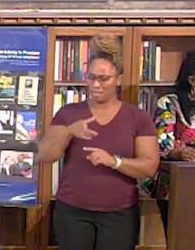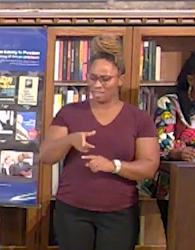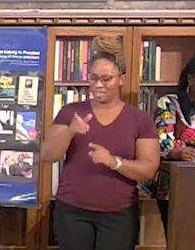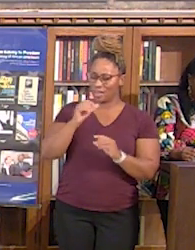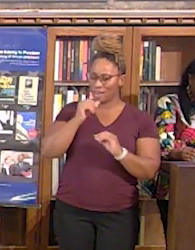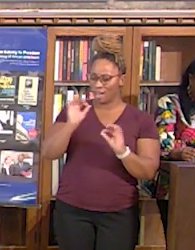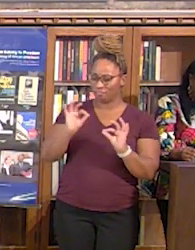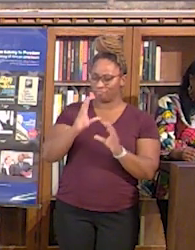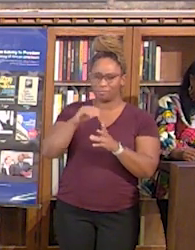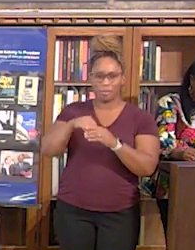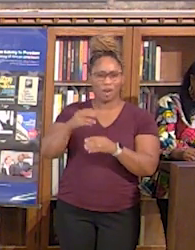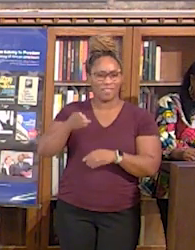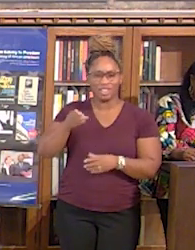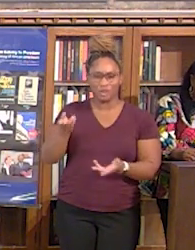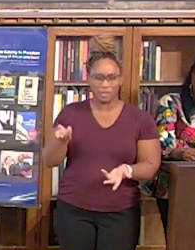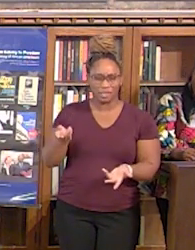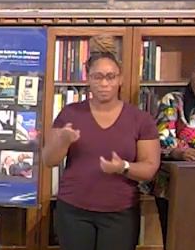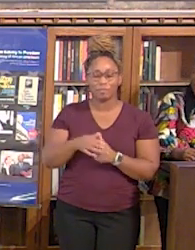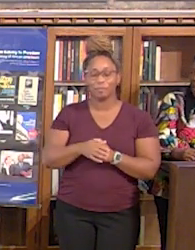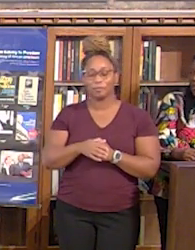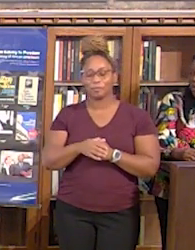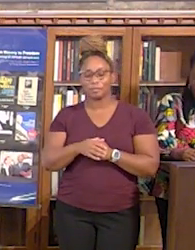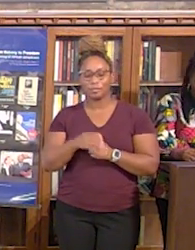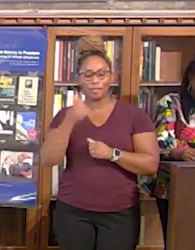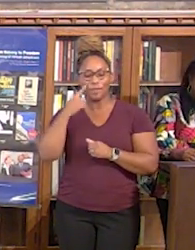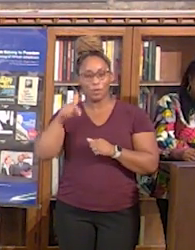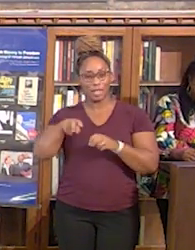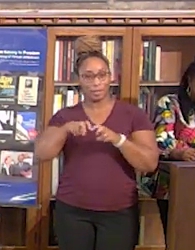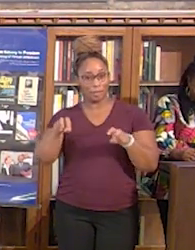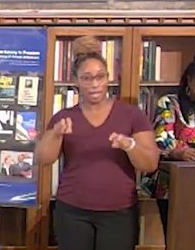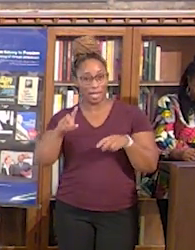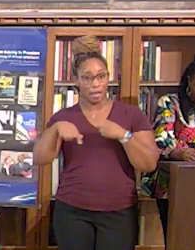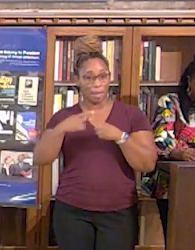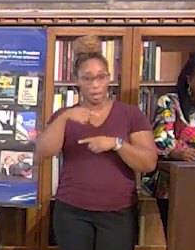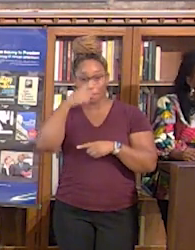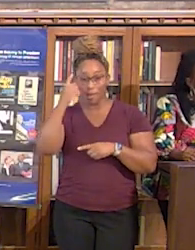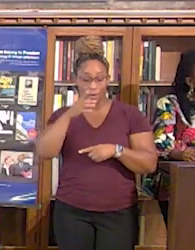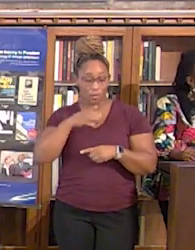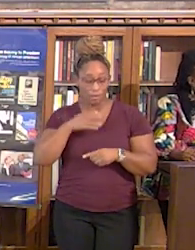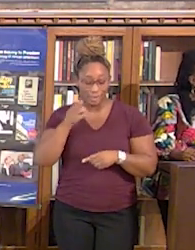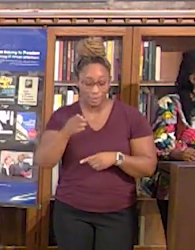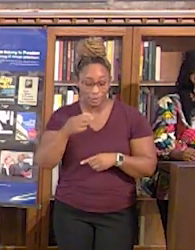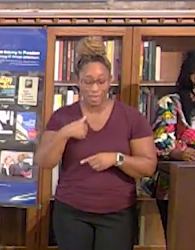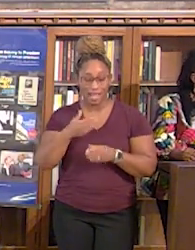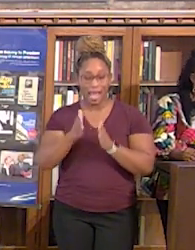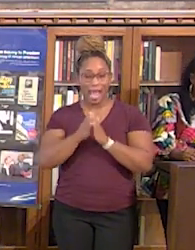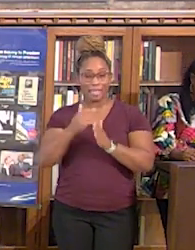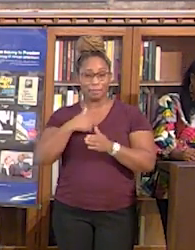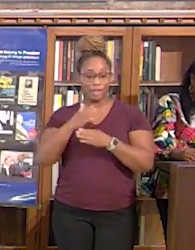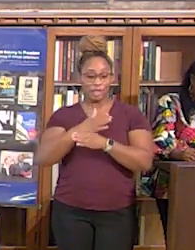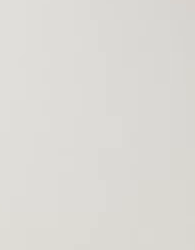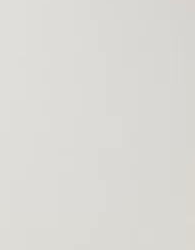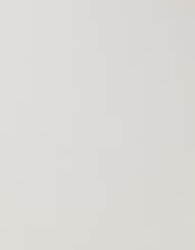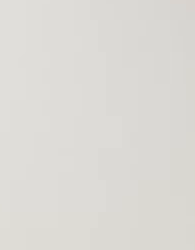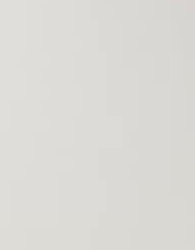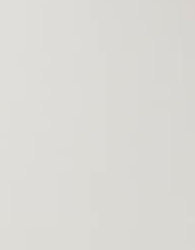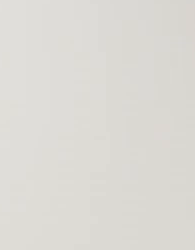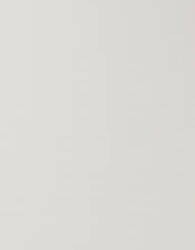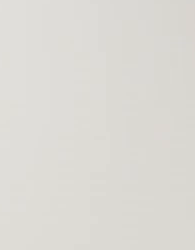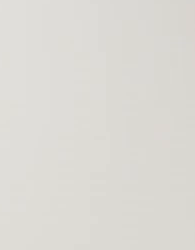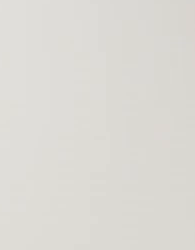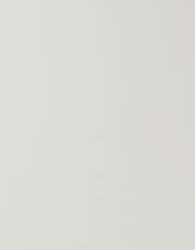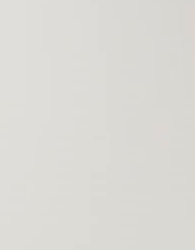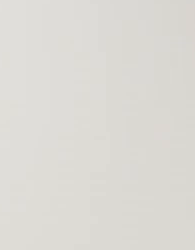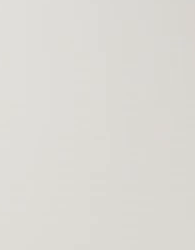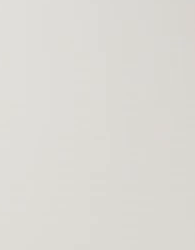nor subjects of history for this panel on black women's history I was asked to share my Inspirations and